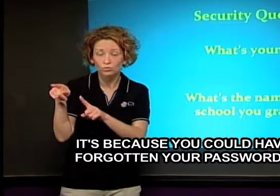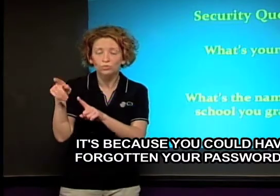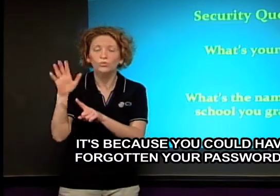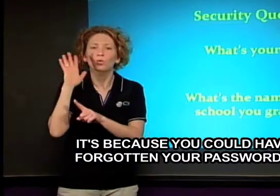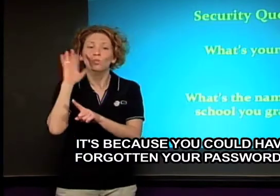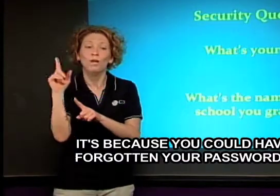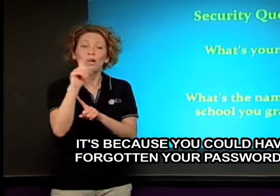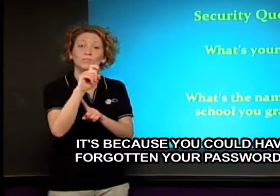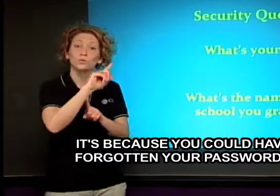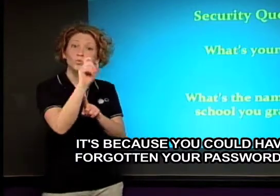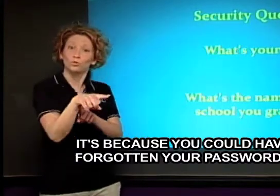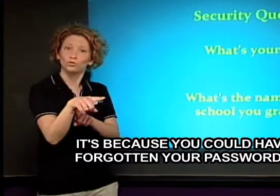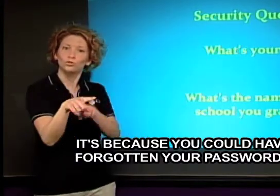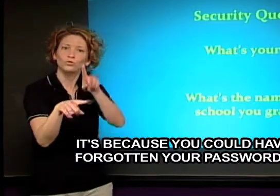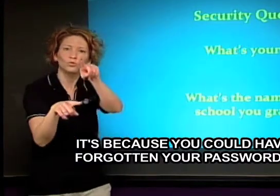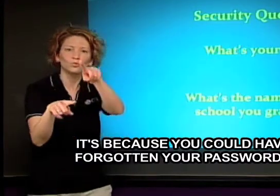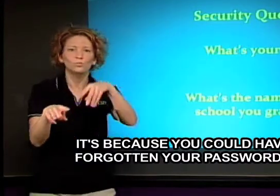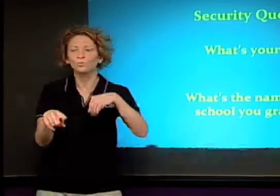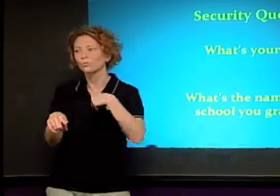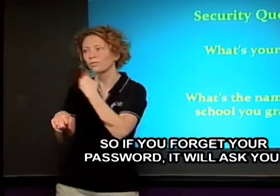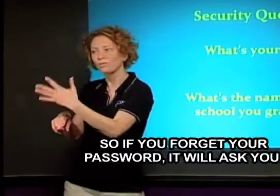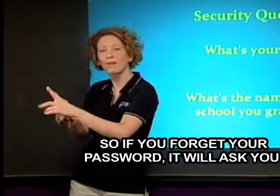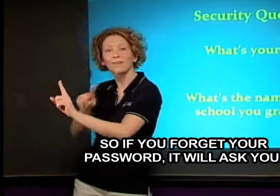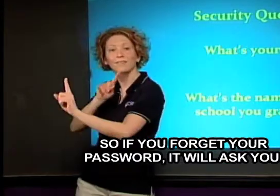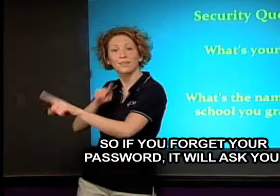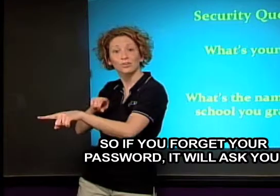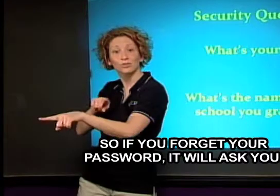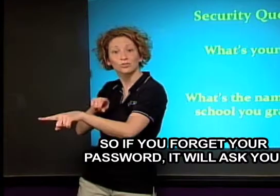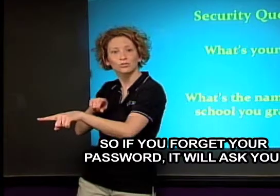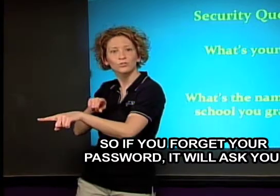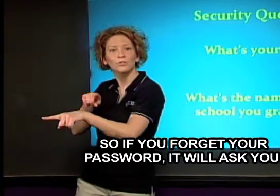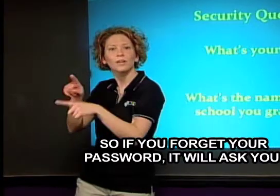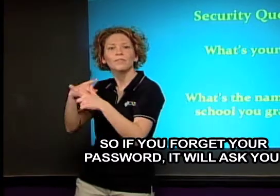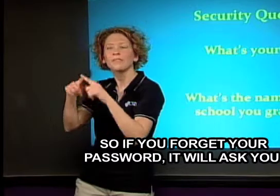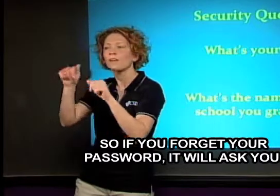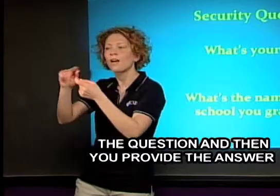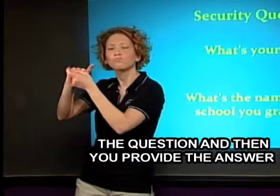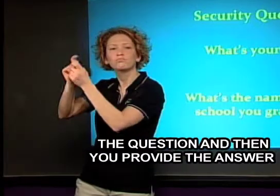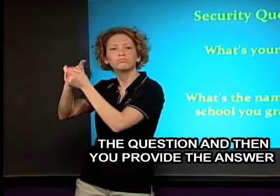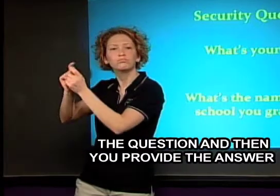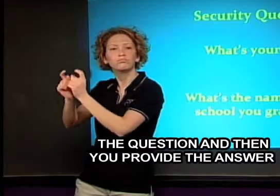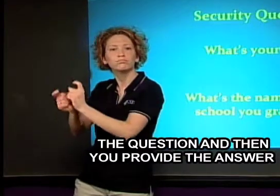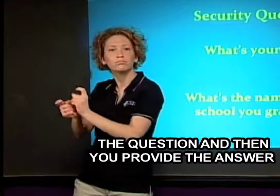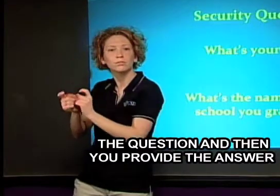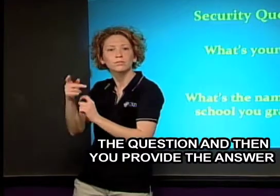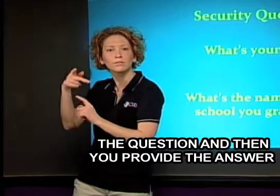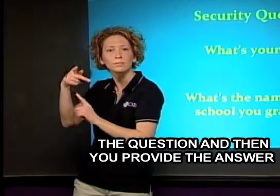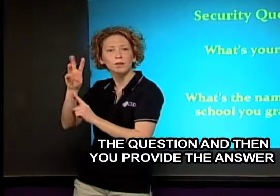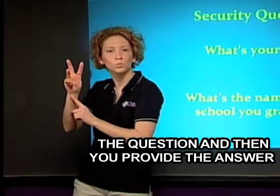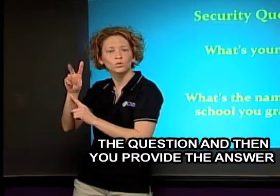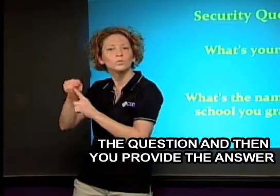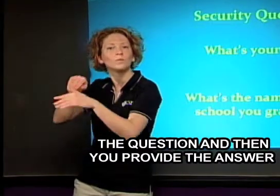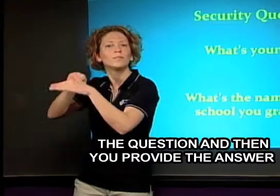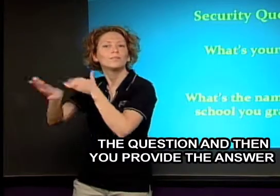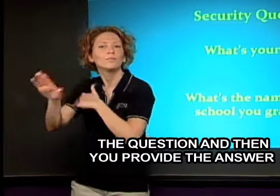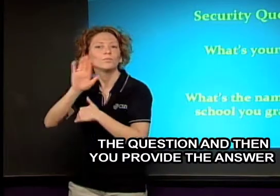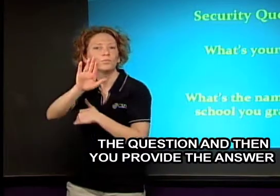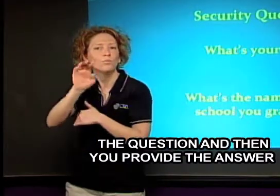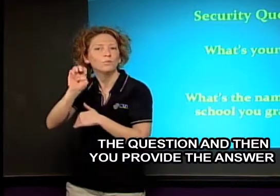because you've forgotten your password. So if you forget your password, it'll ask you the question, and then you provide the answer, and